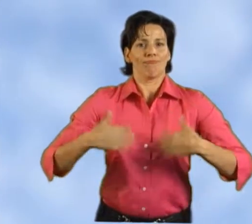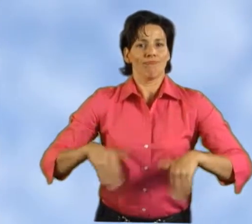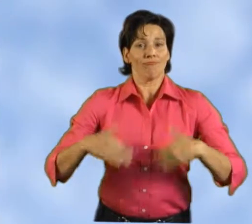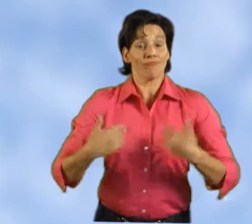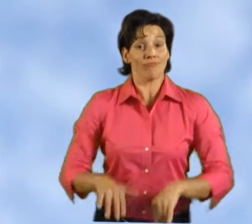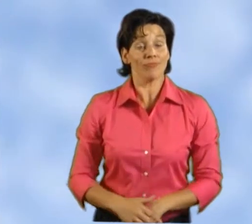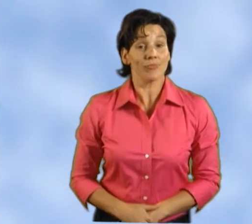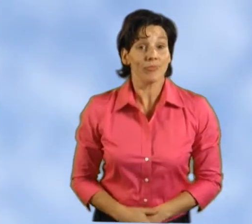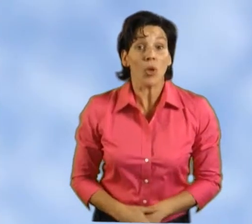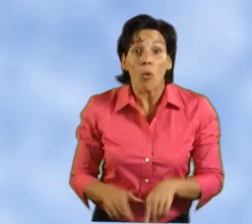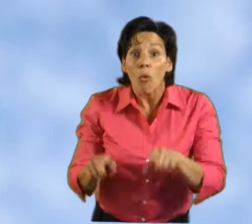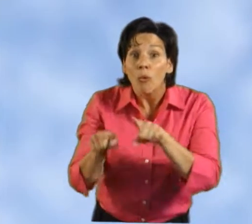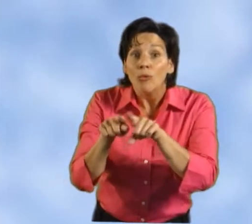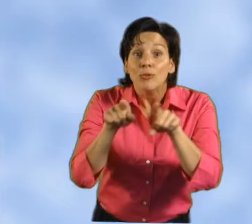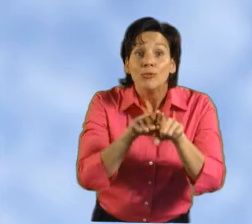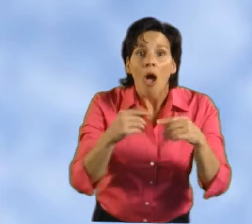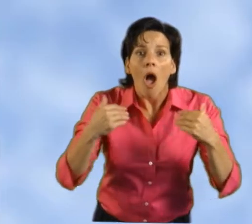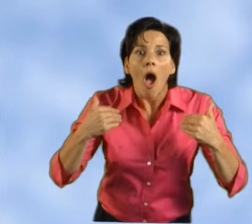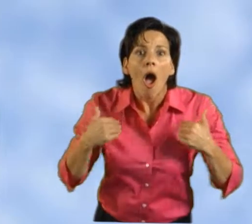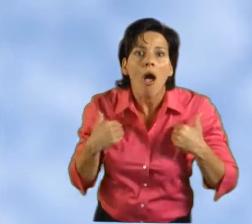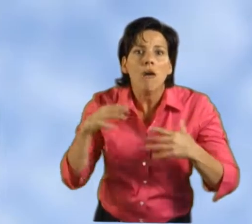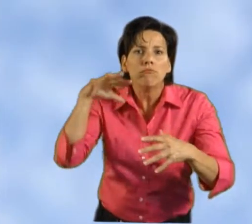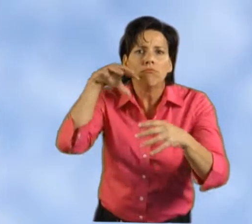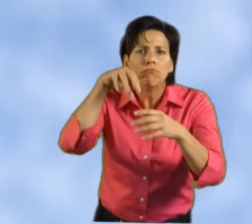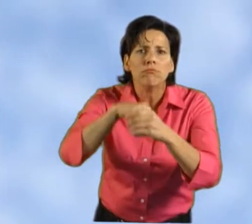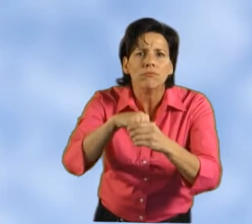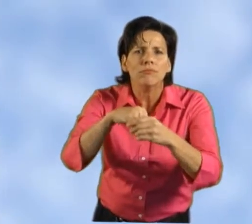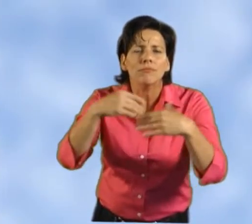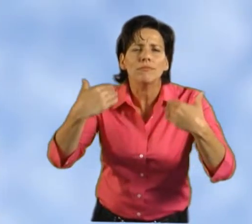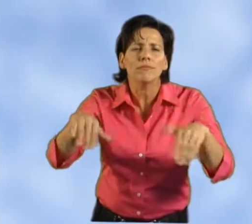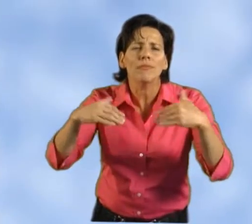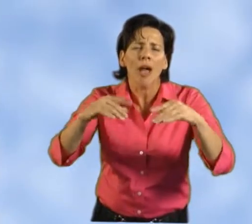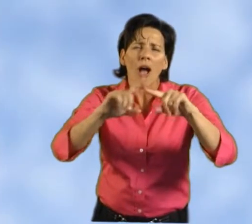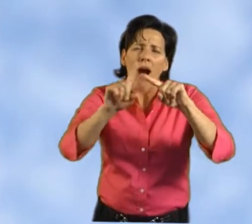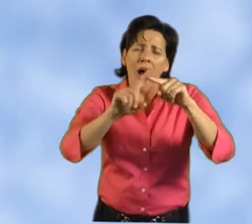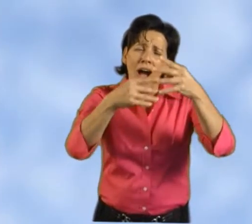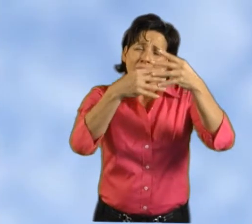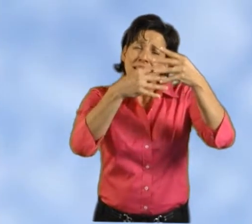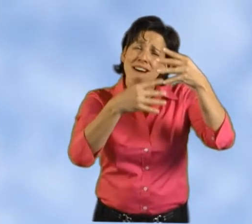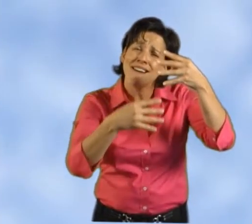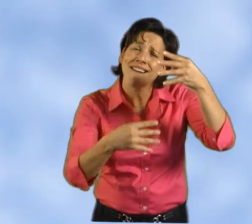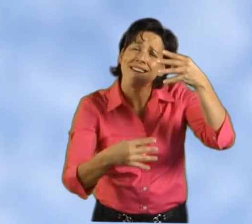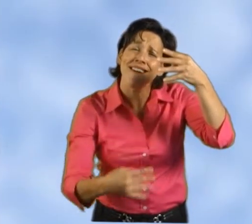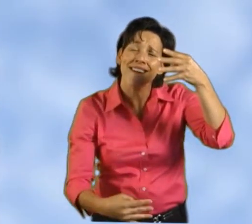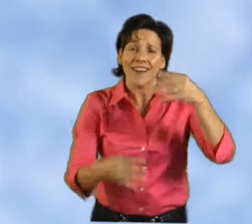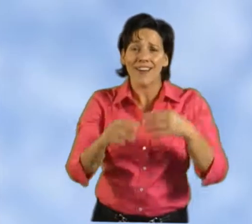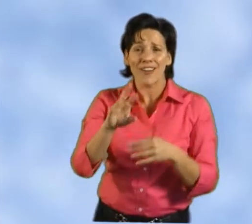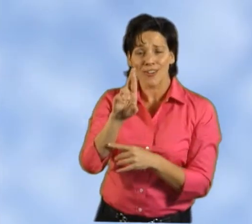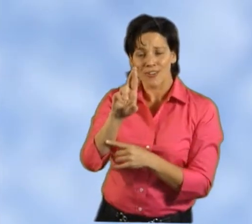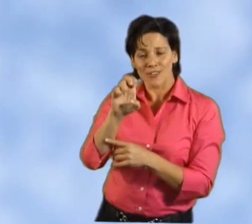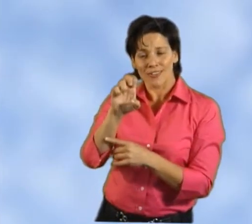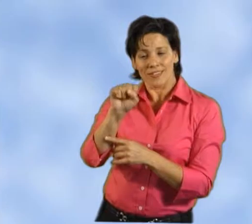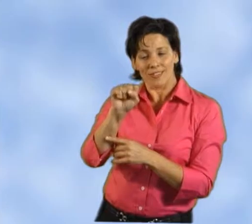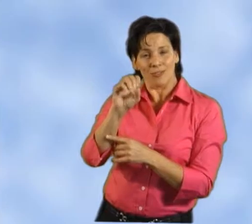As these improvements are achieved, the number of women who live with breast cancer or are breast cancer